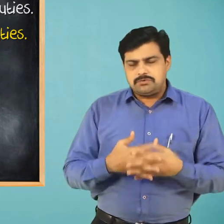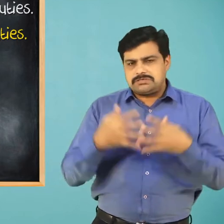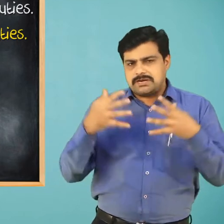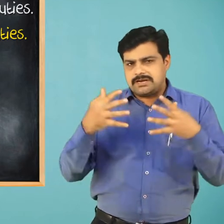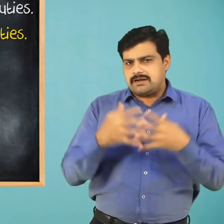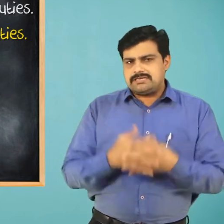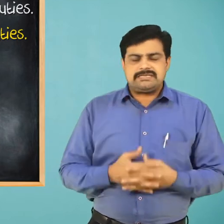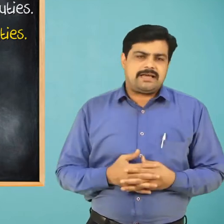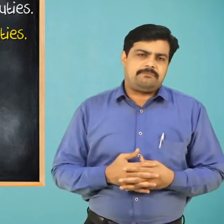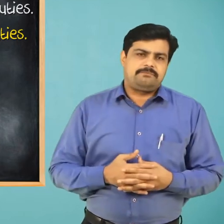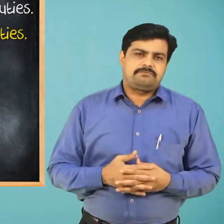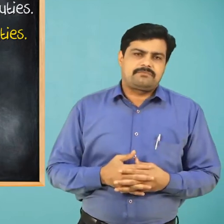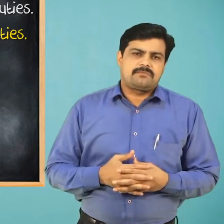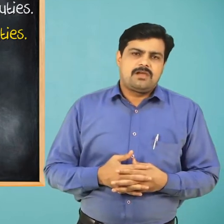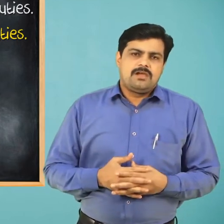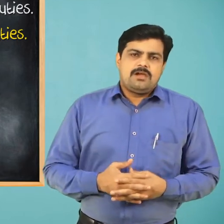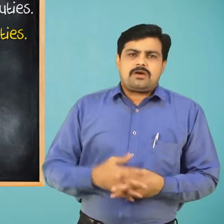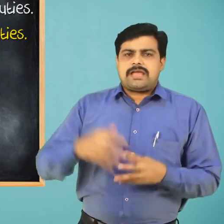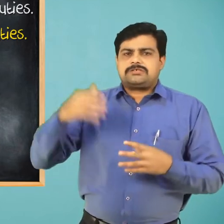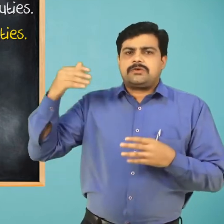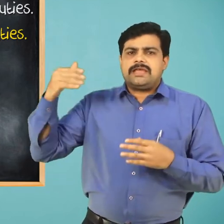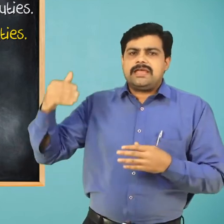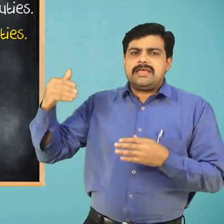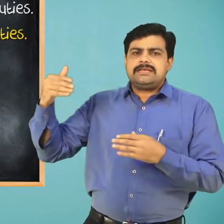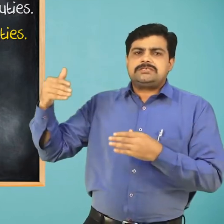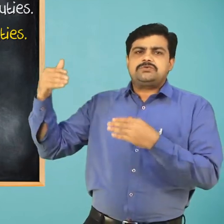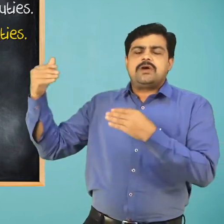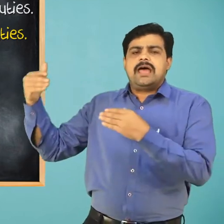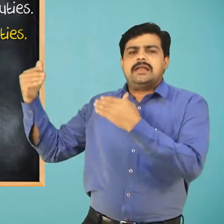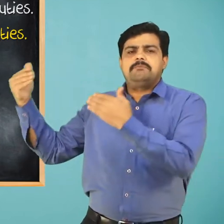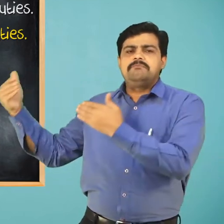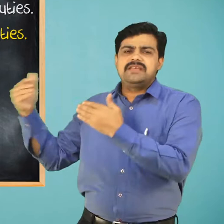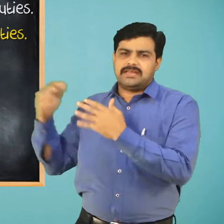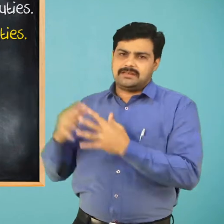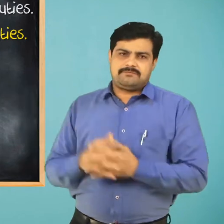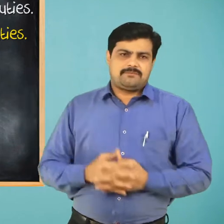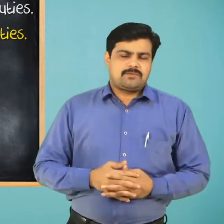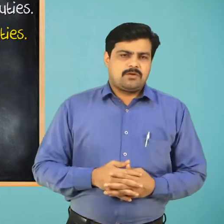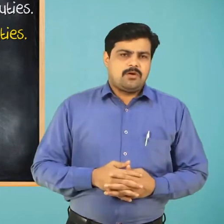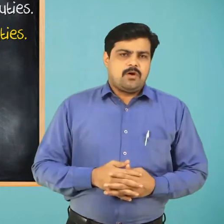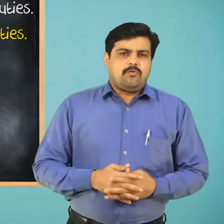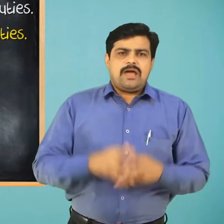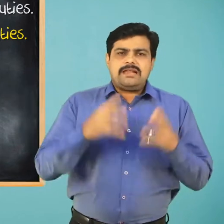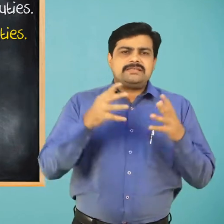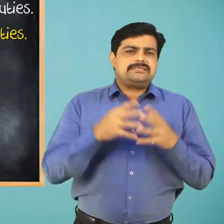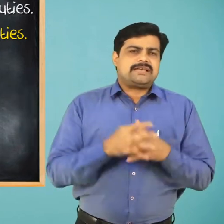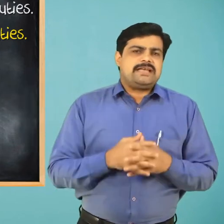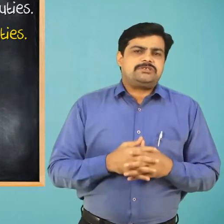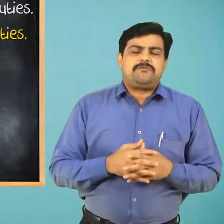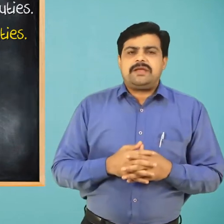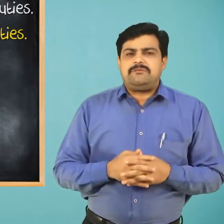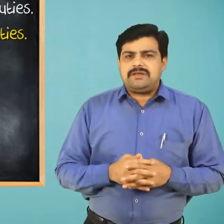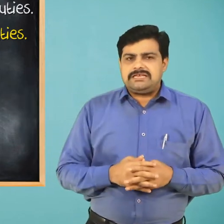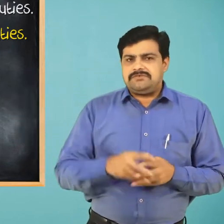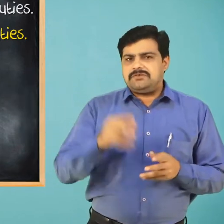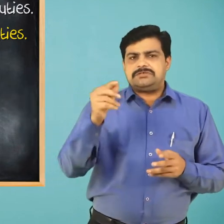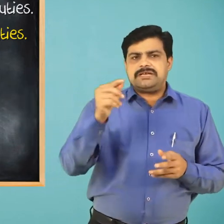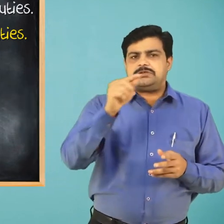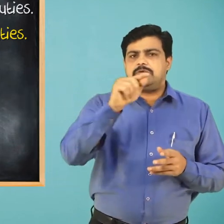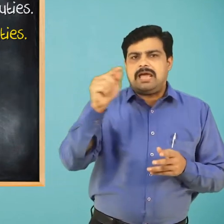rules regarding them. Okay, so he is to help me. Well, in this case of infinitive, you see to